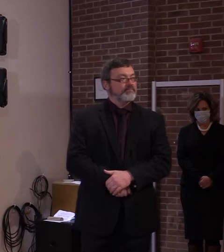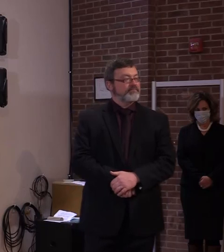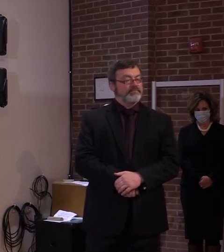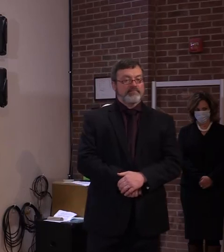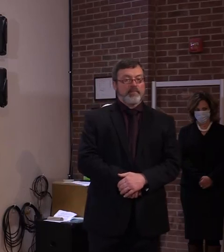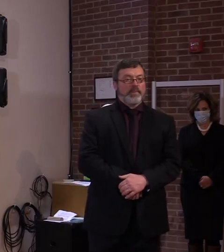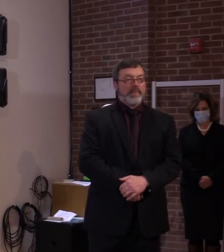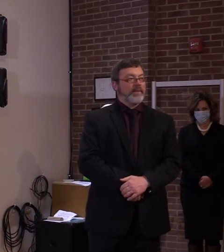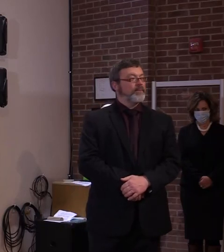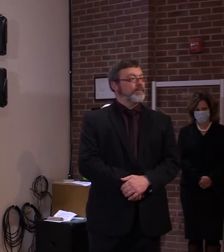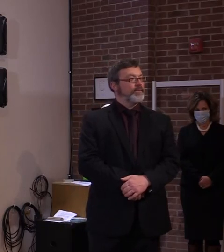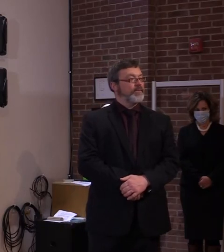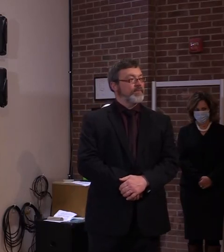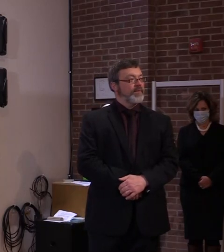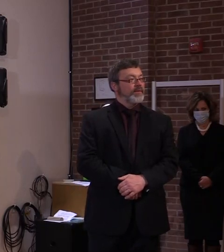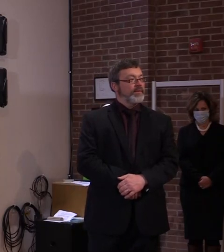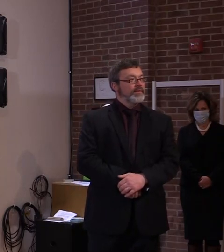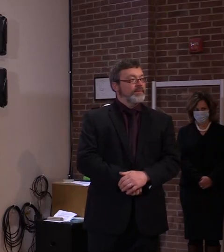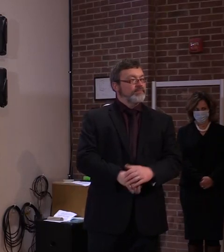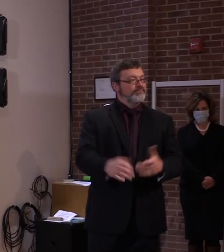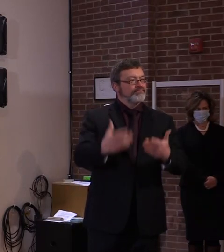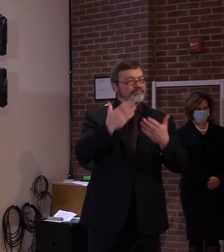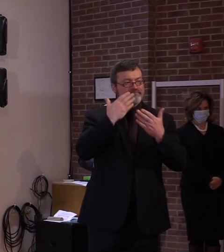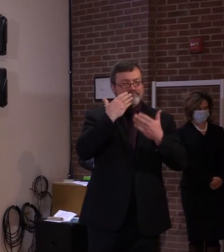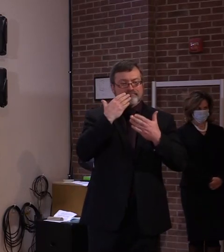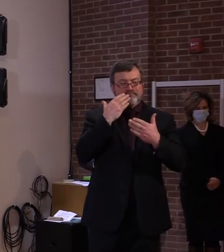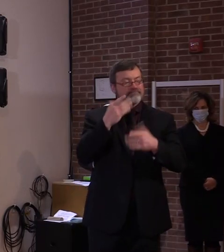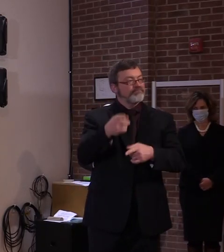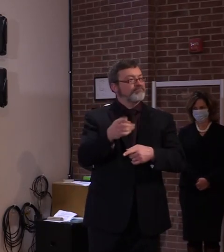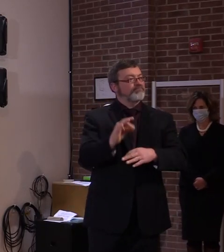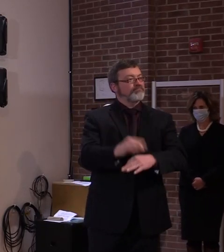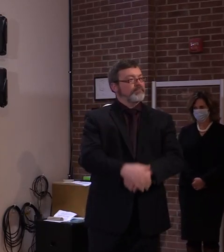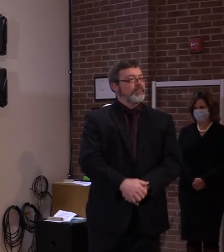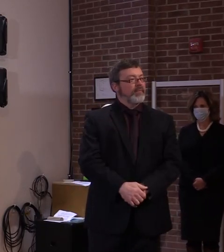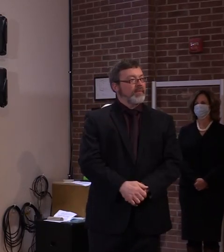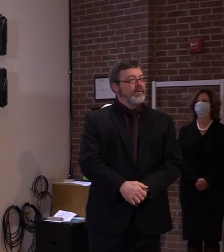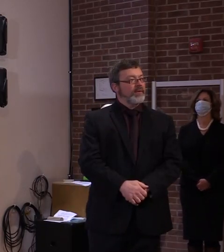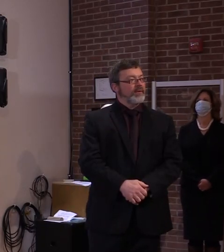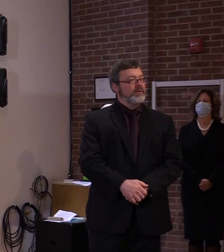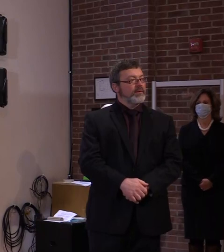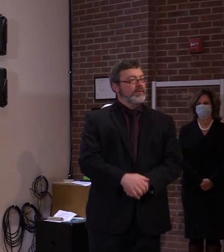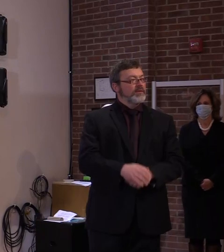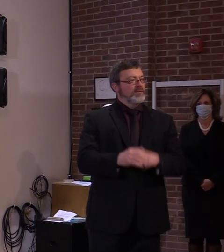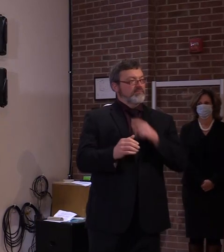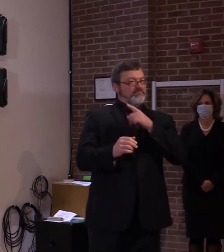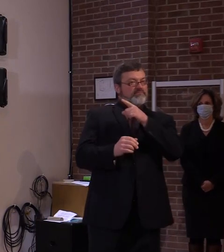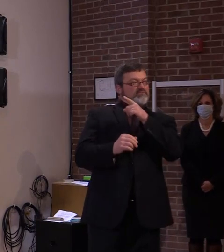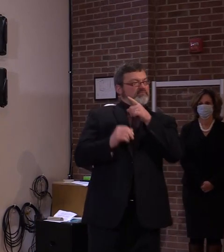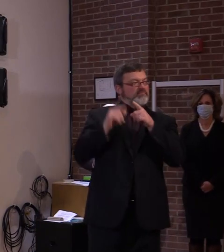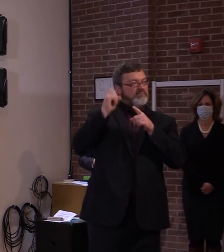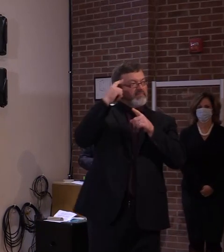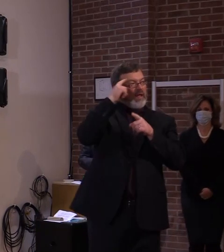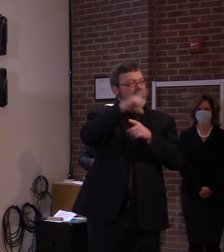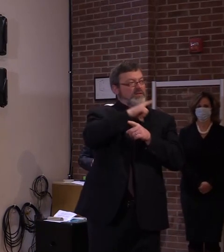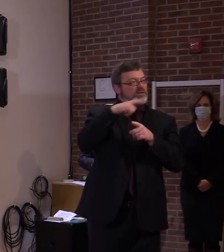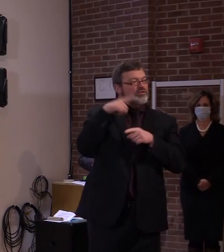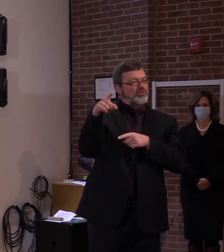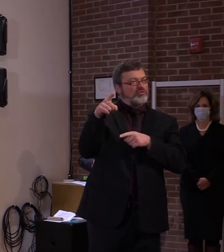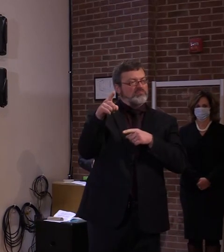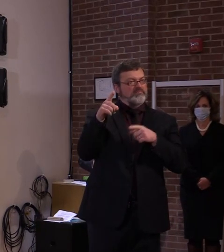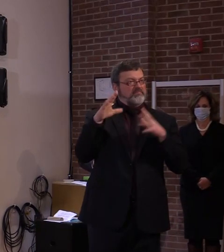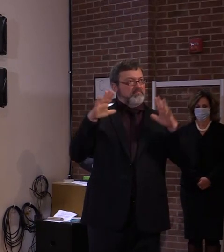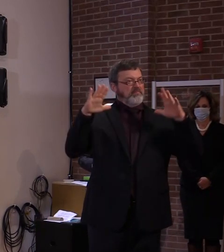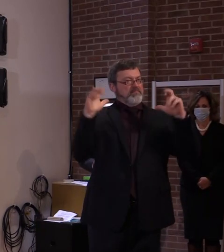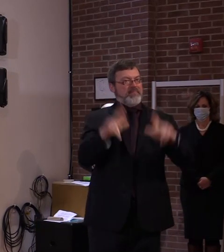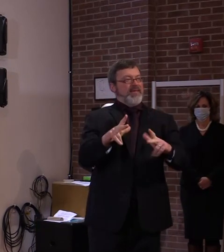Thanks, Jason. Governor, in a few weeks the legislature will return. Do you have any sense if in the early time